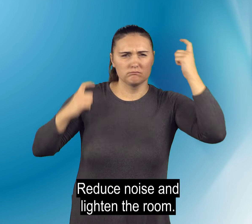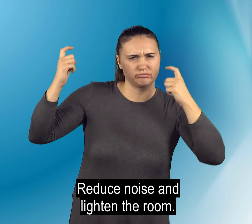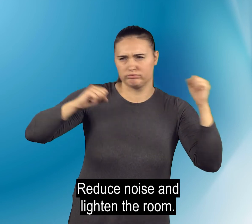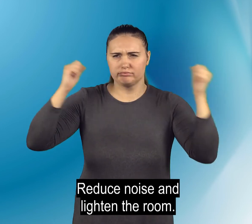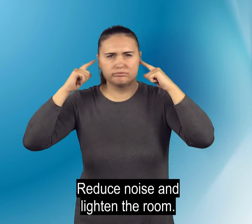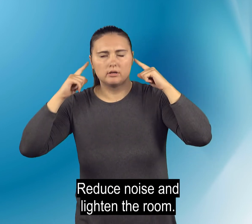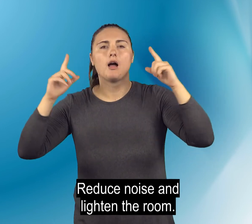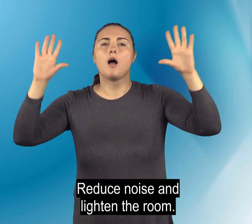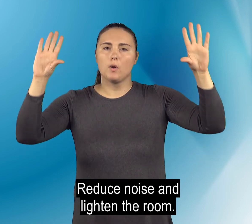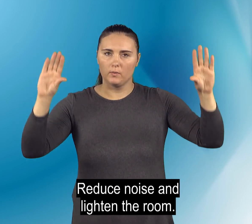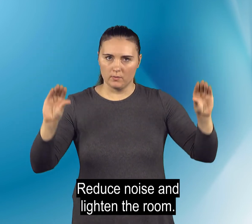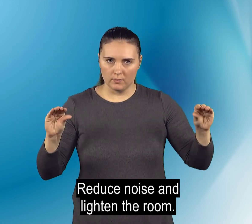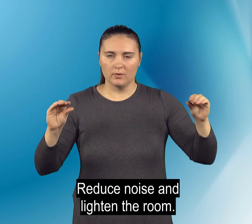Reduce noise and lighten the room.